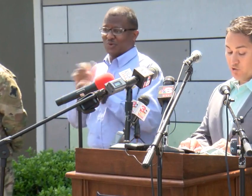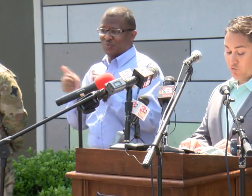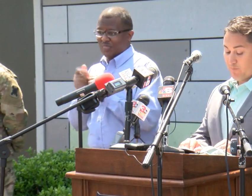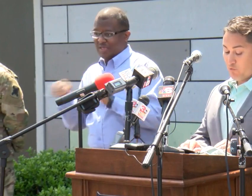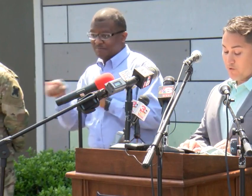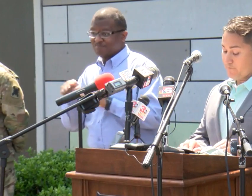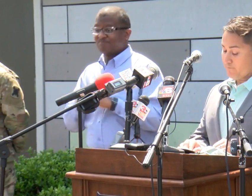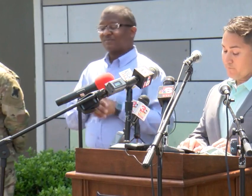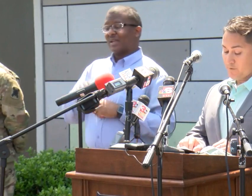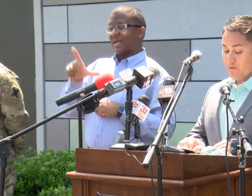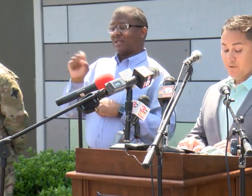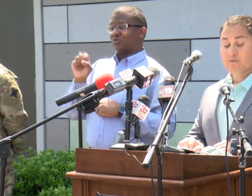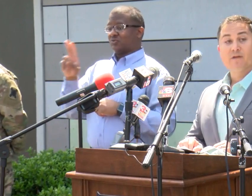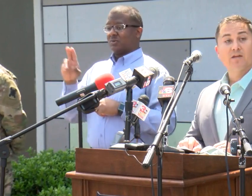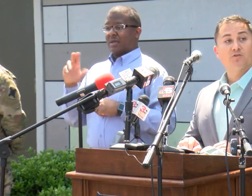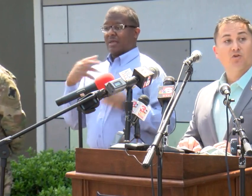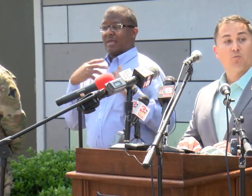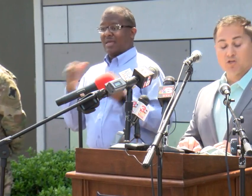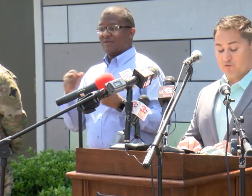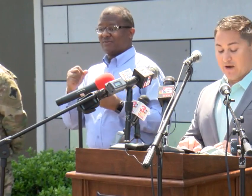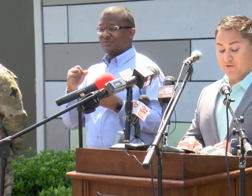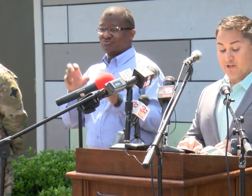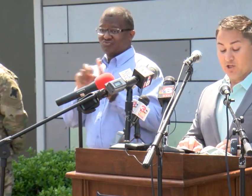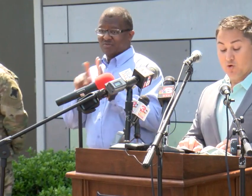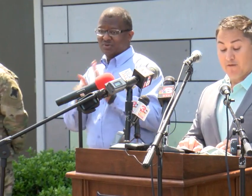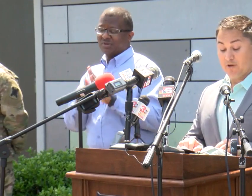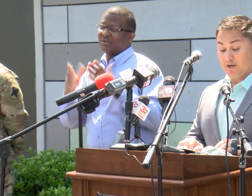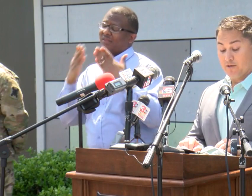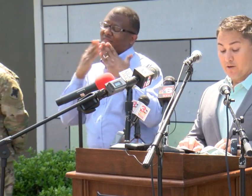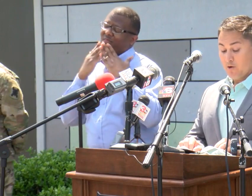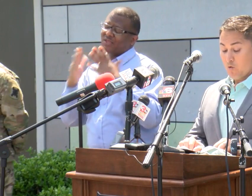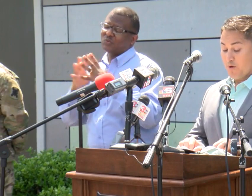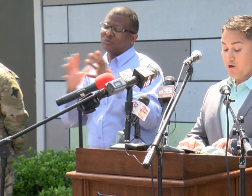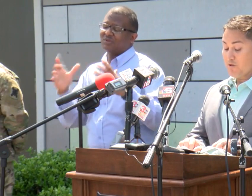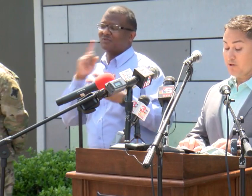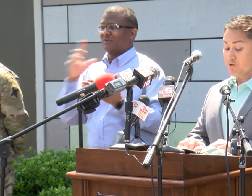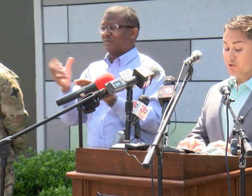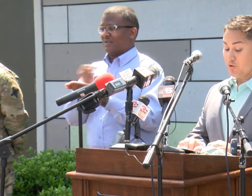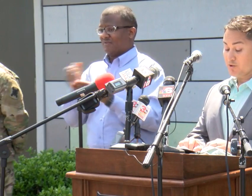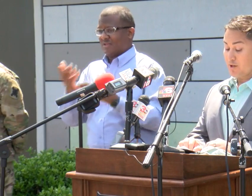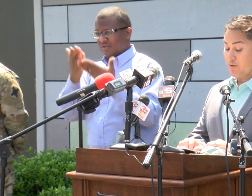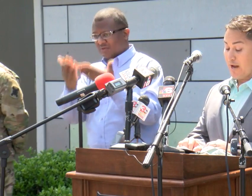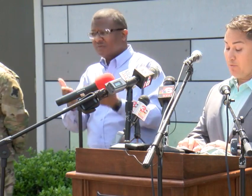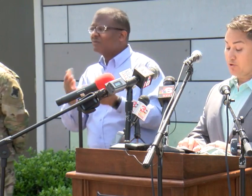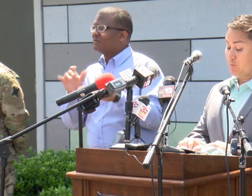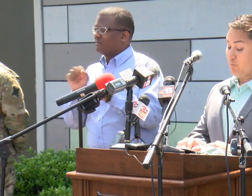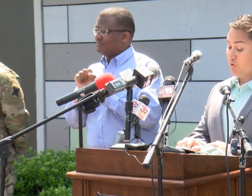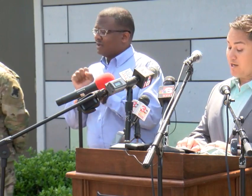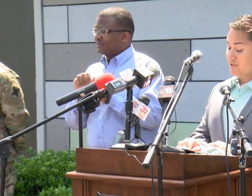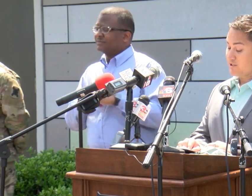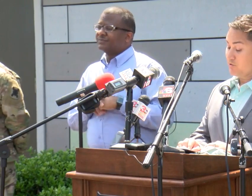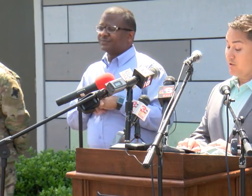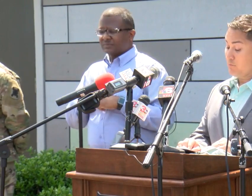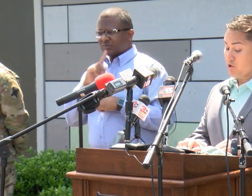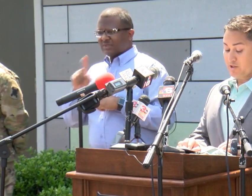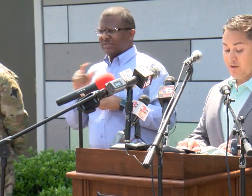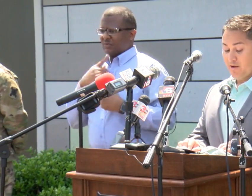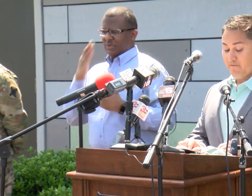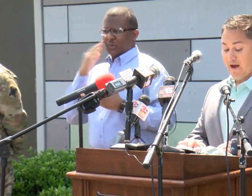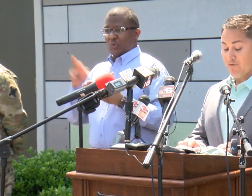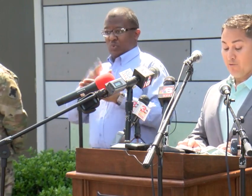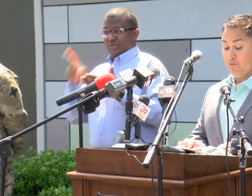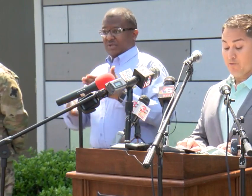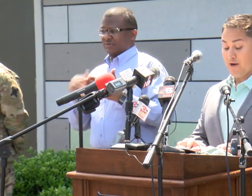LSU Health Shreveport, thank you so much for everything that you have done. We know that the results that are able to be processed through the